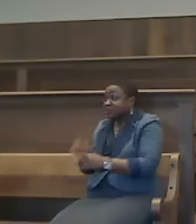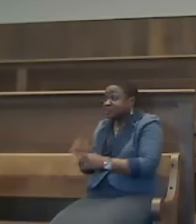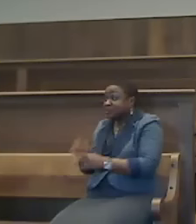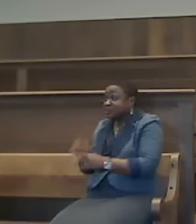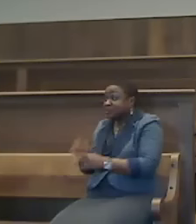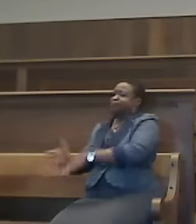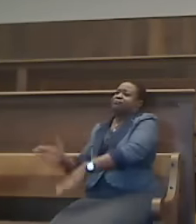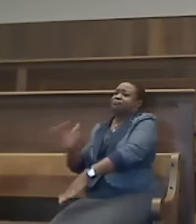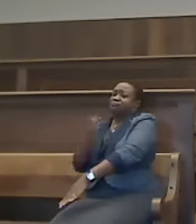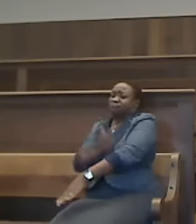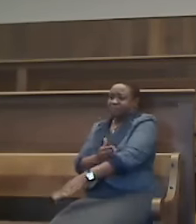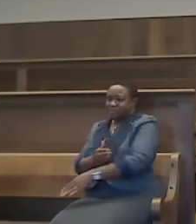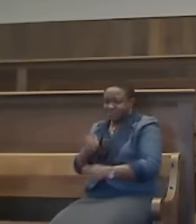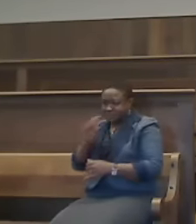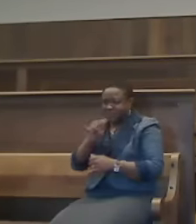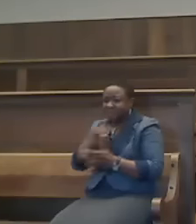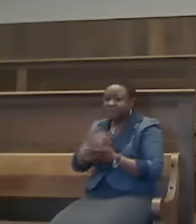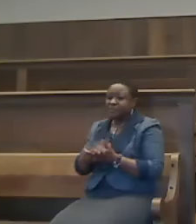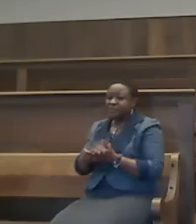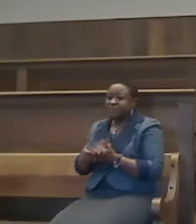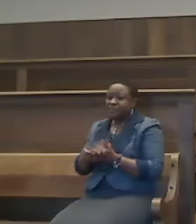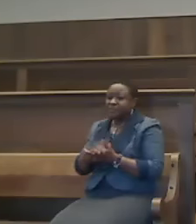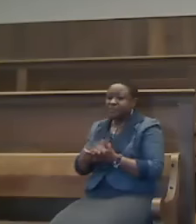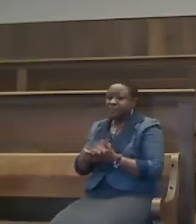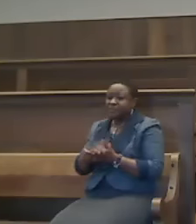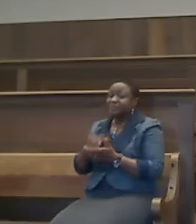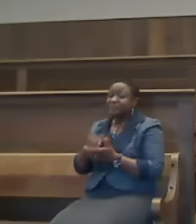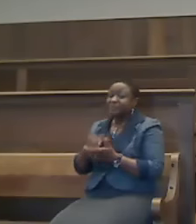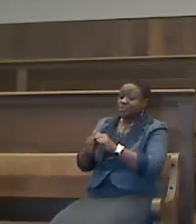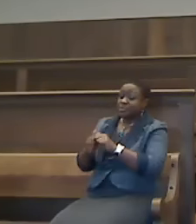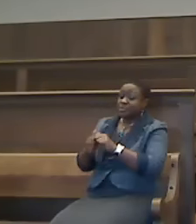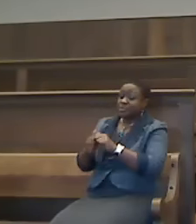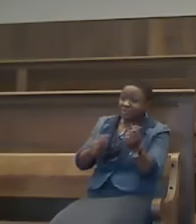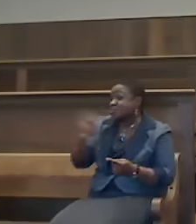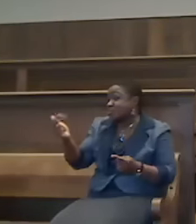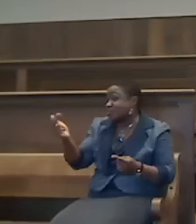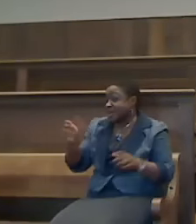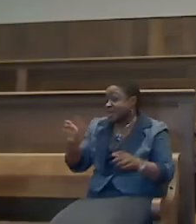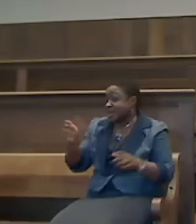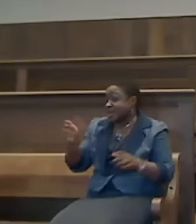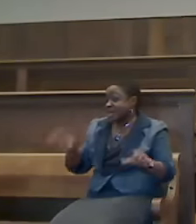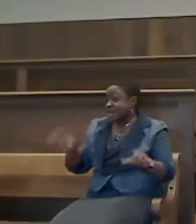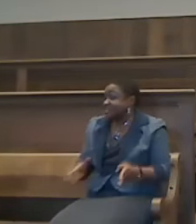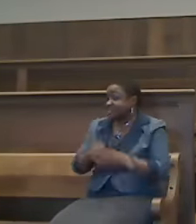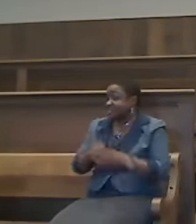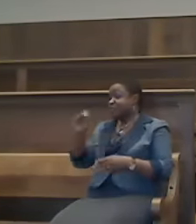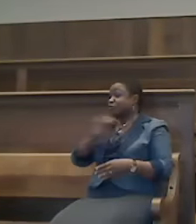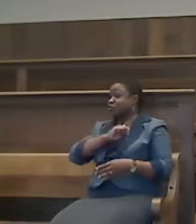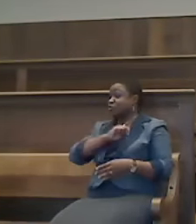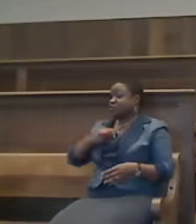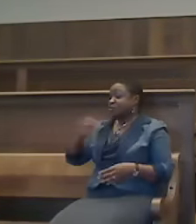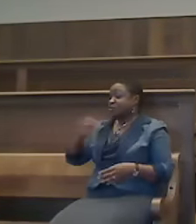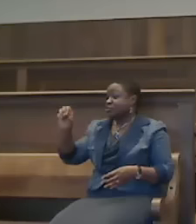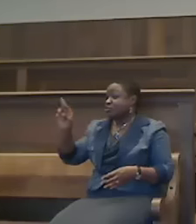had significantly improved. I talked to a 13-year-old activist in Toronto who's